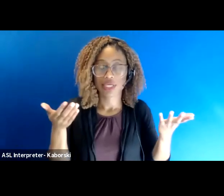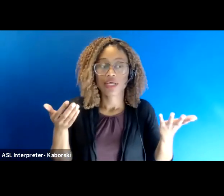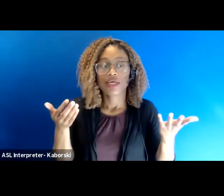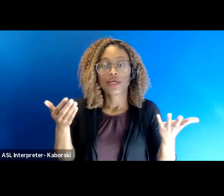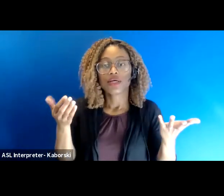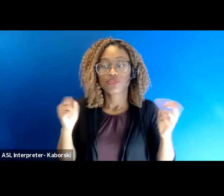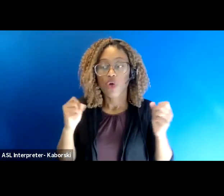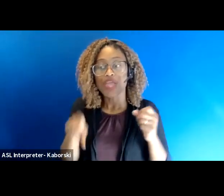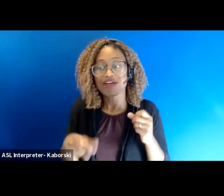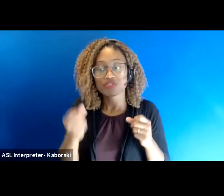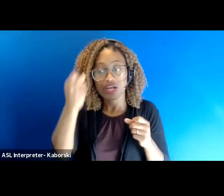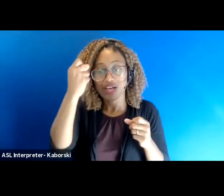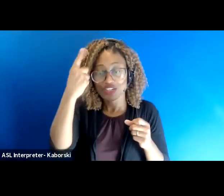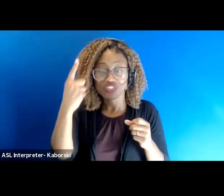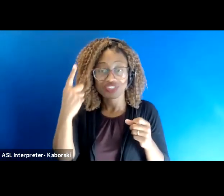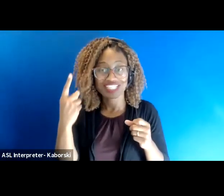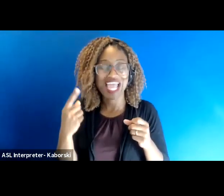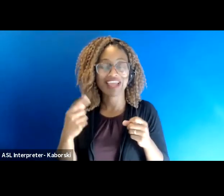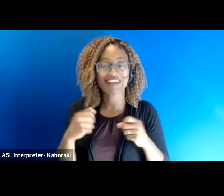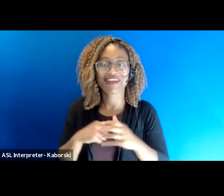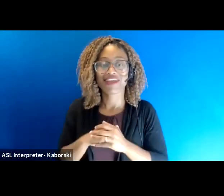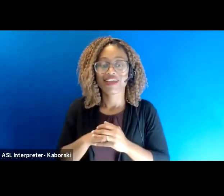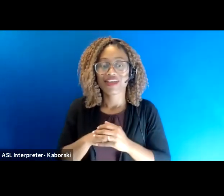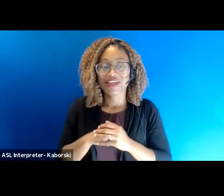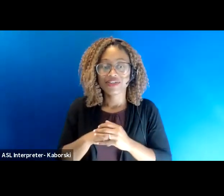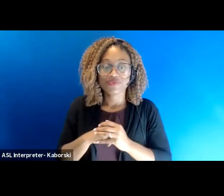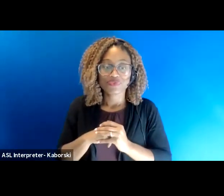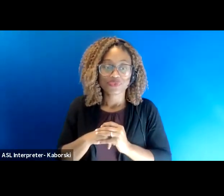to understand is that it's